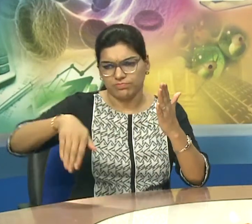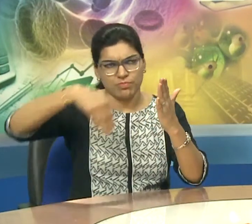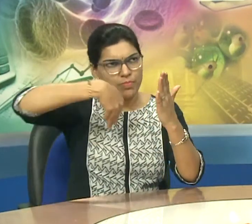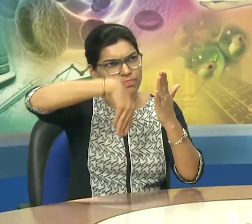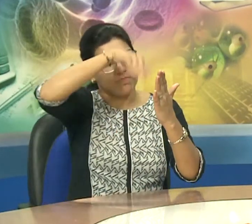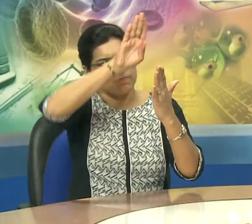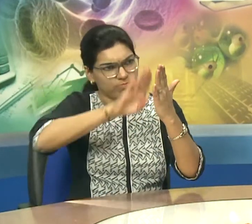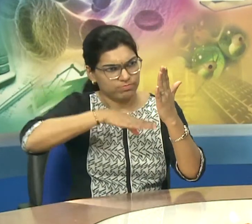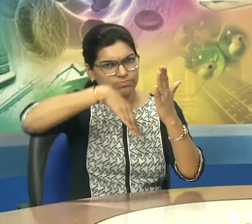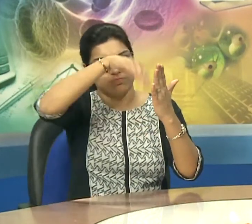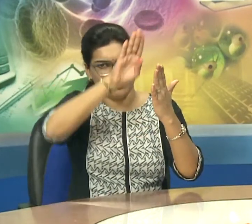Dabbed,